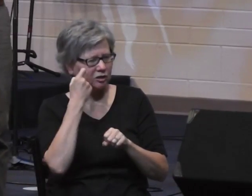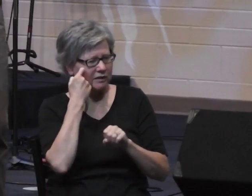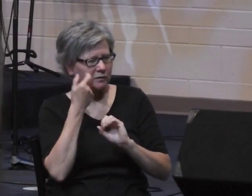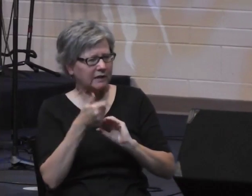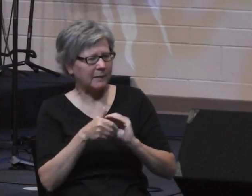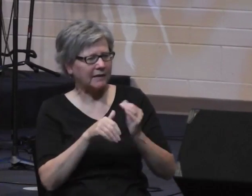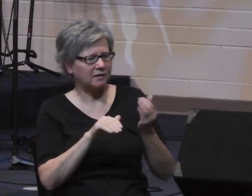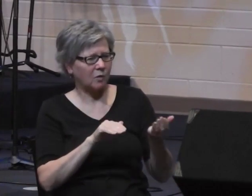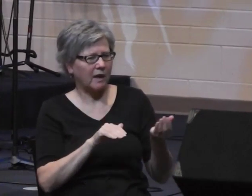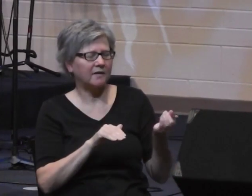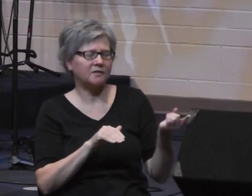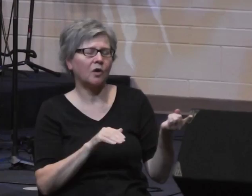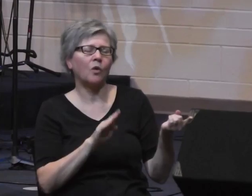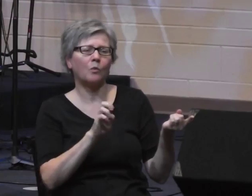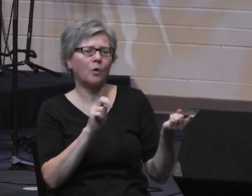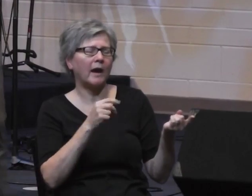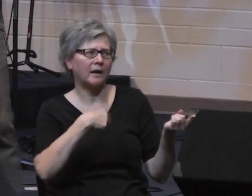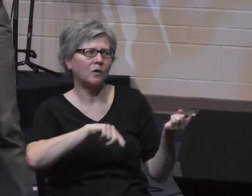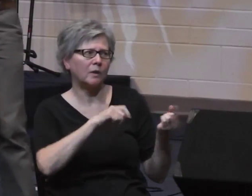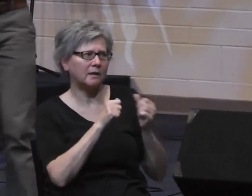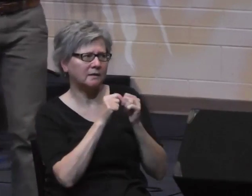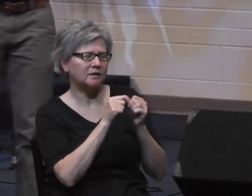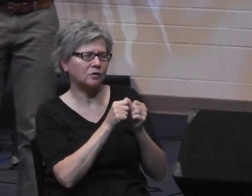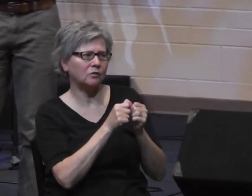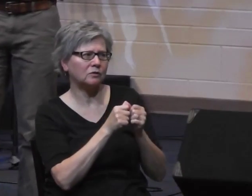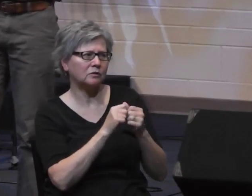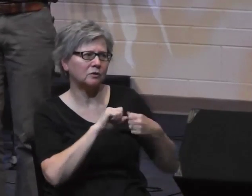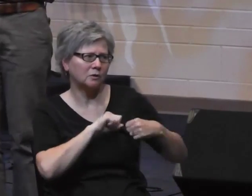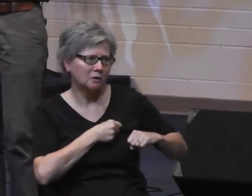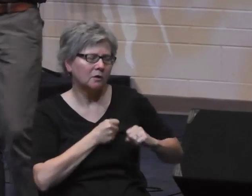And Brian, we continue to mourn with you.